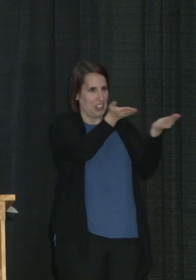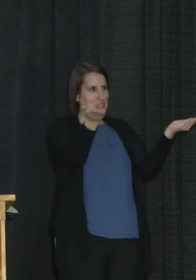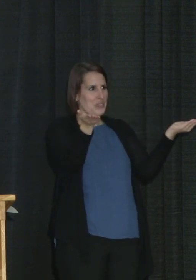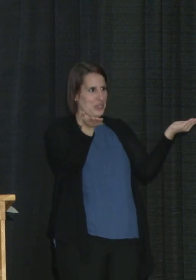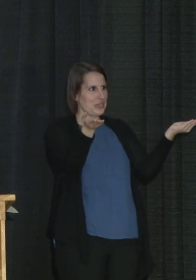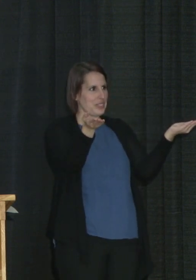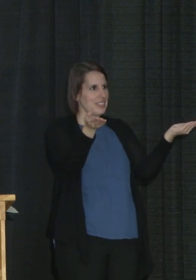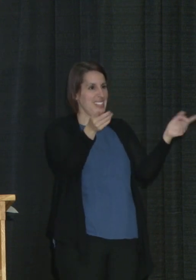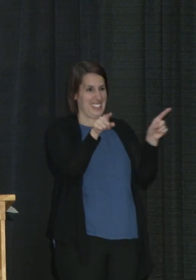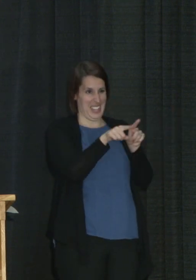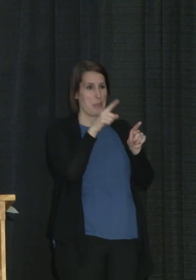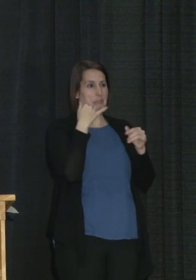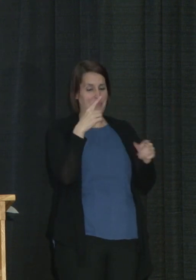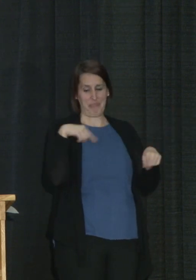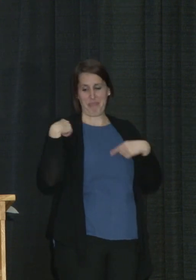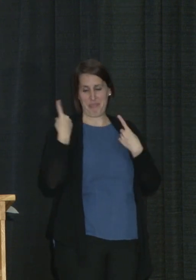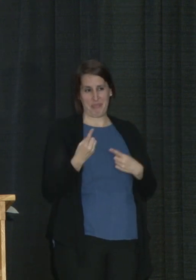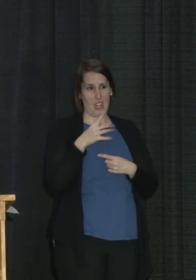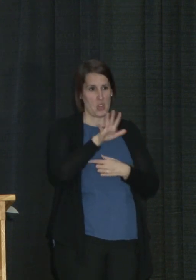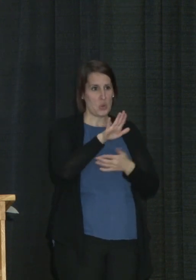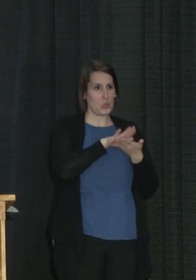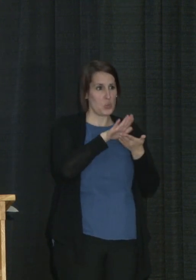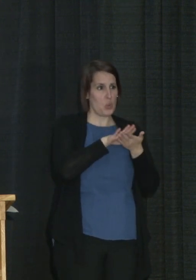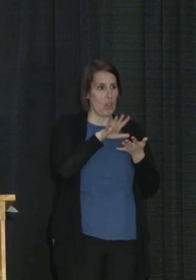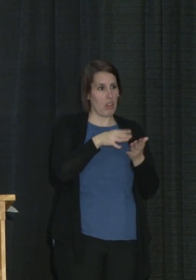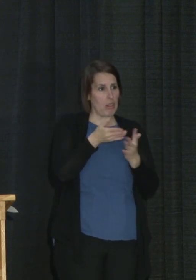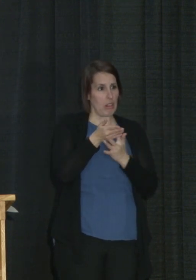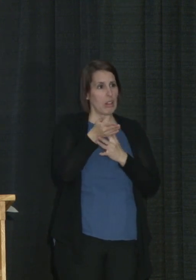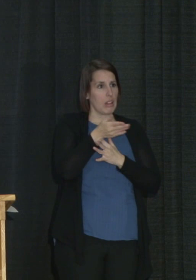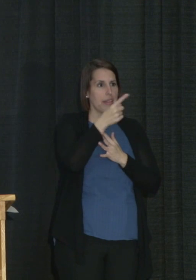support as we worked our way through our learning journeys.